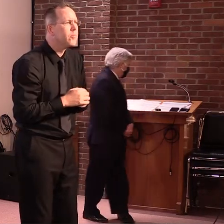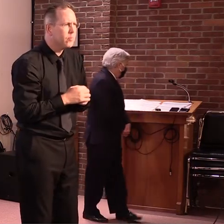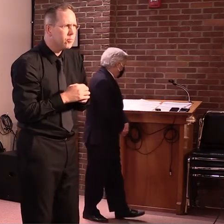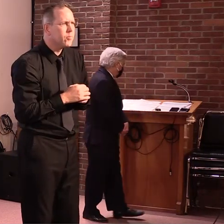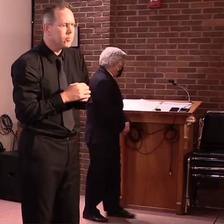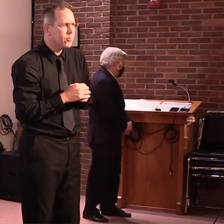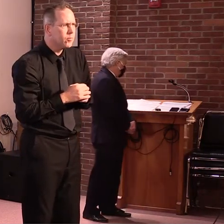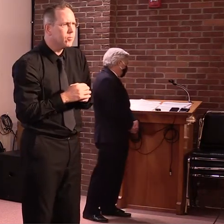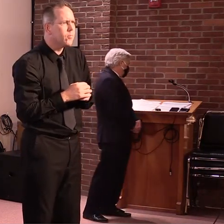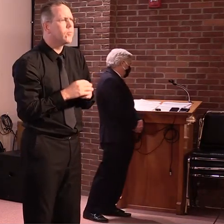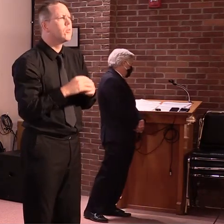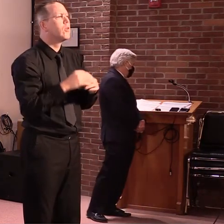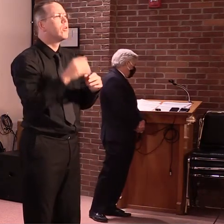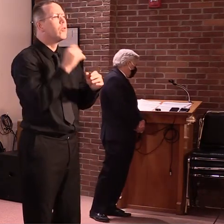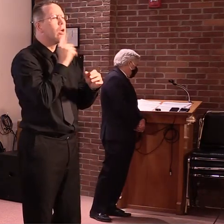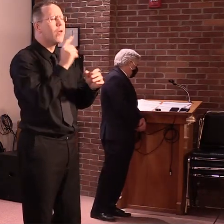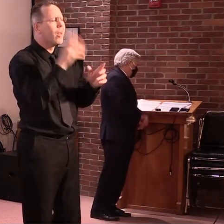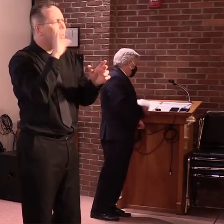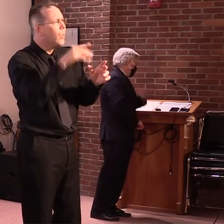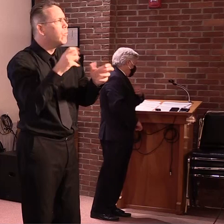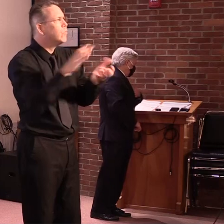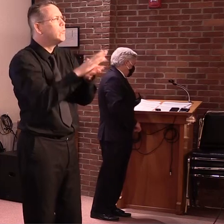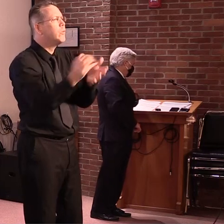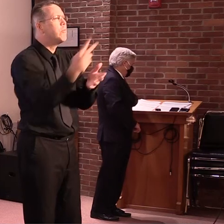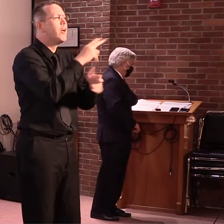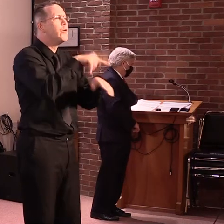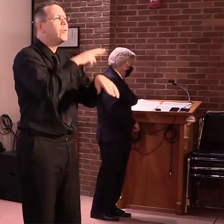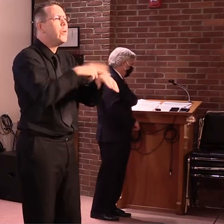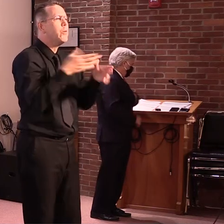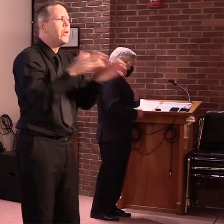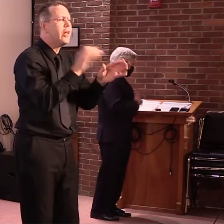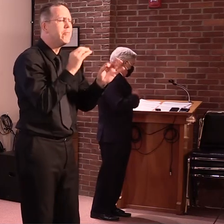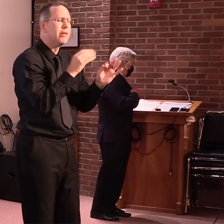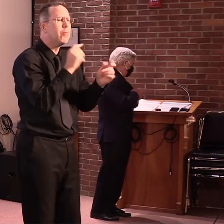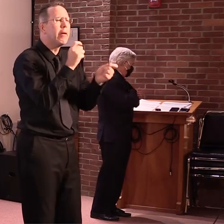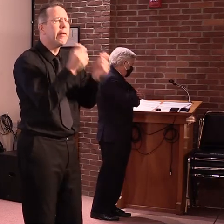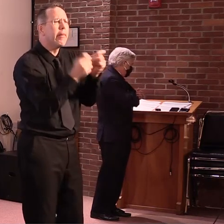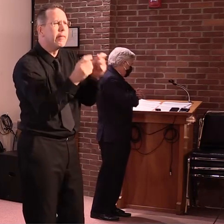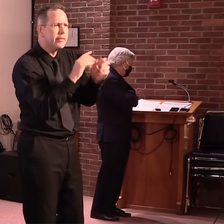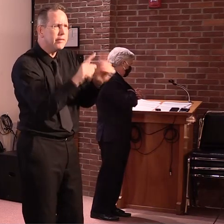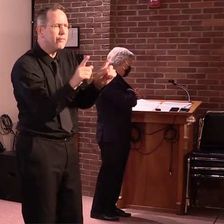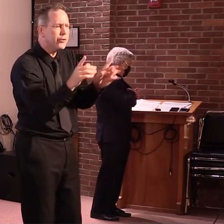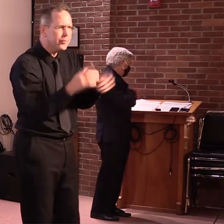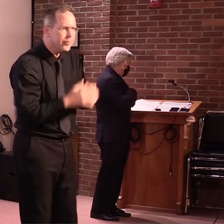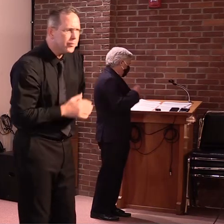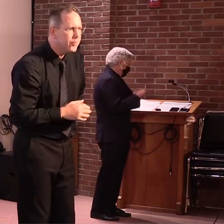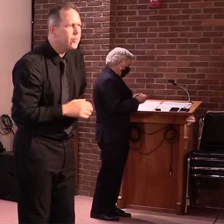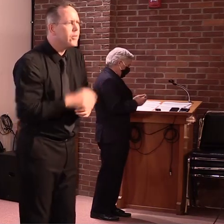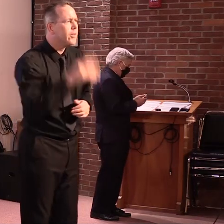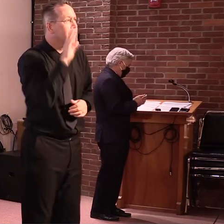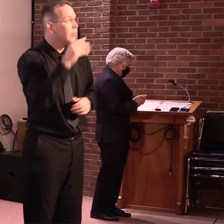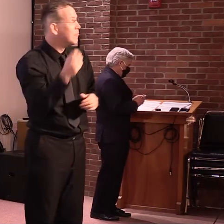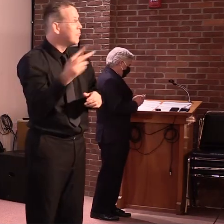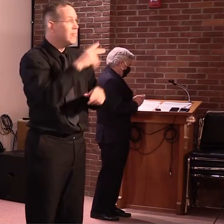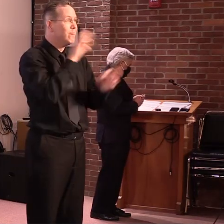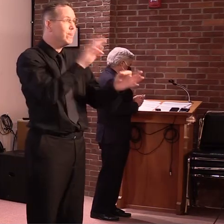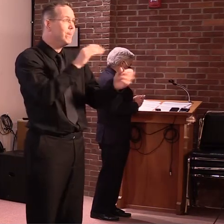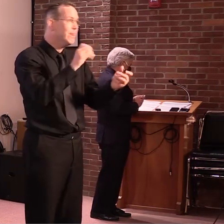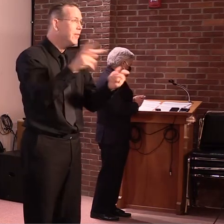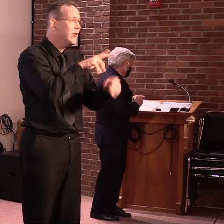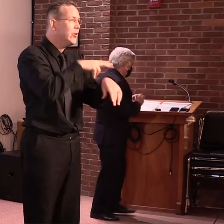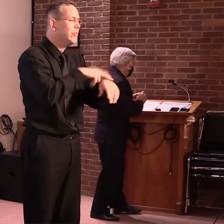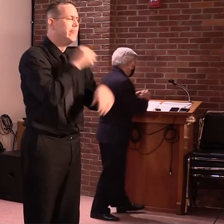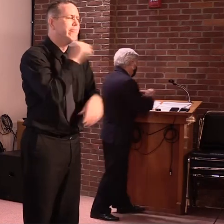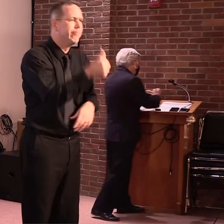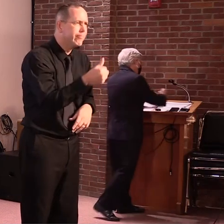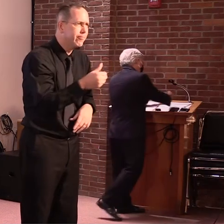said, for students and teachers alike, it's going to look a little different than it did before COVID-19. But we